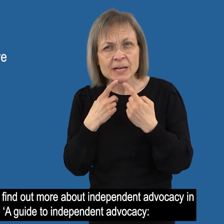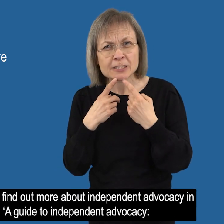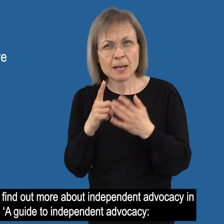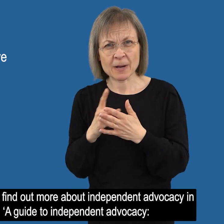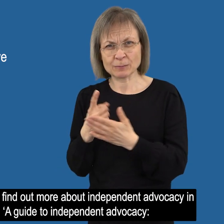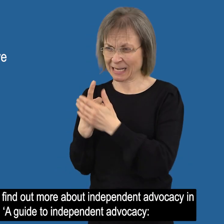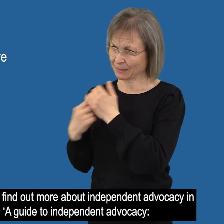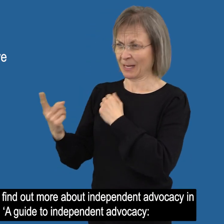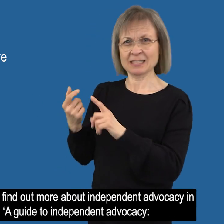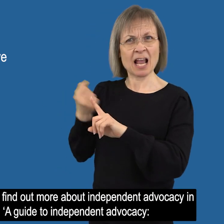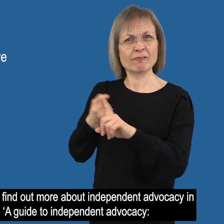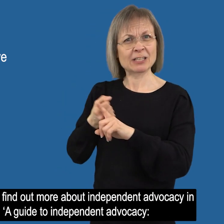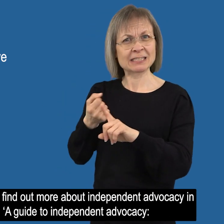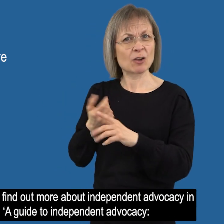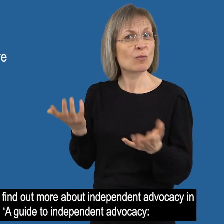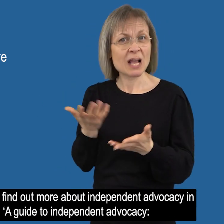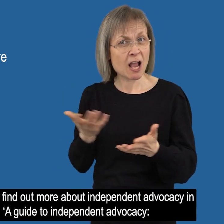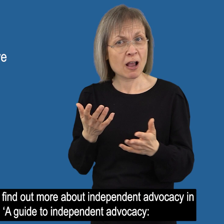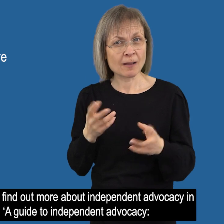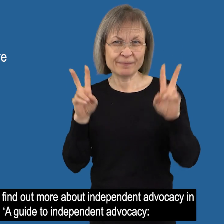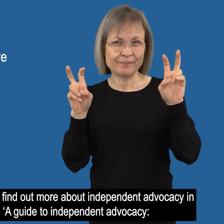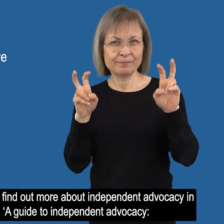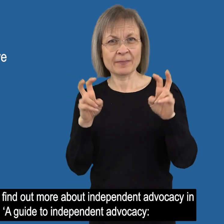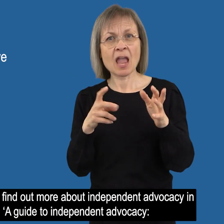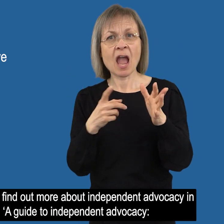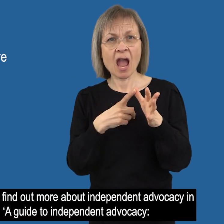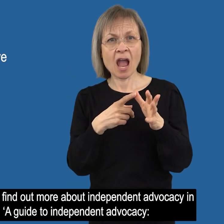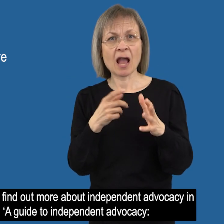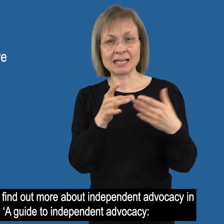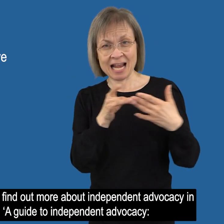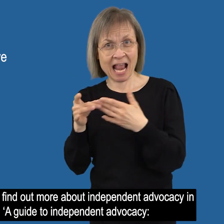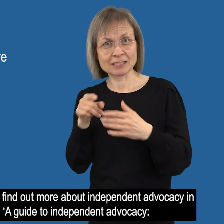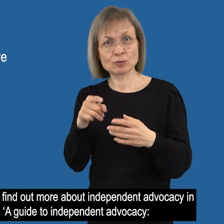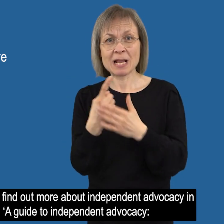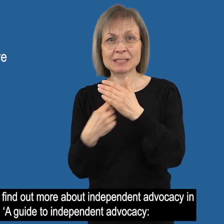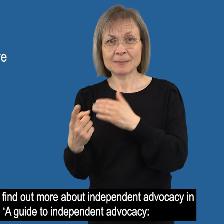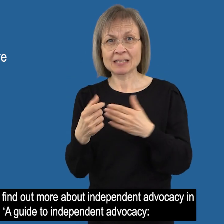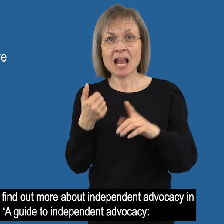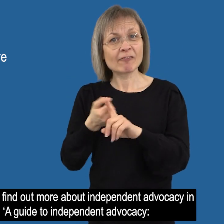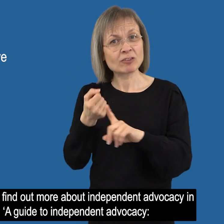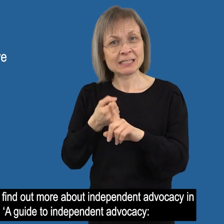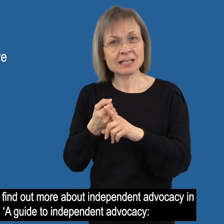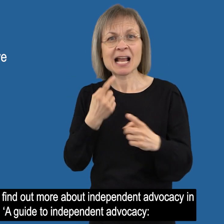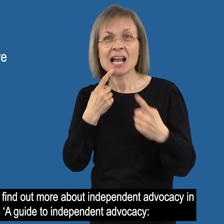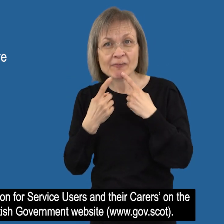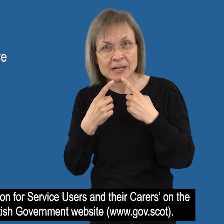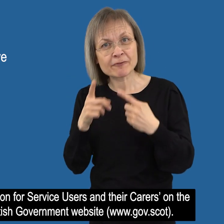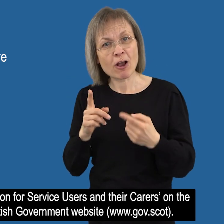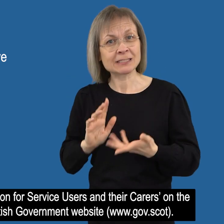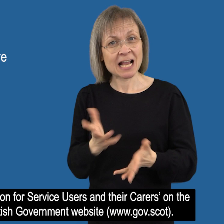I can also find out more about independent advocacy in A Guide to Independent Advocacy, information for service